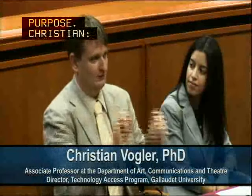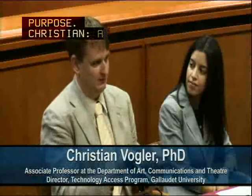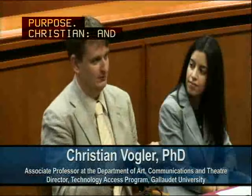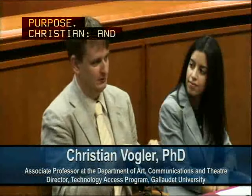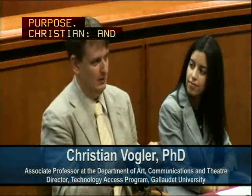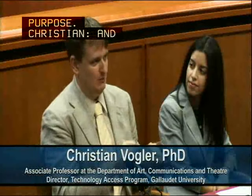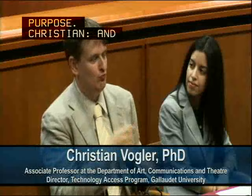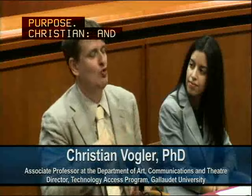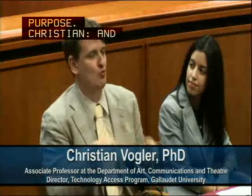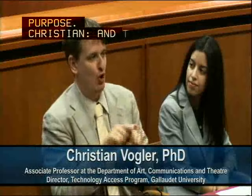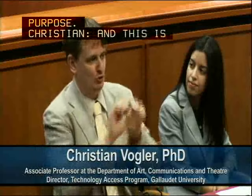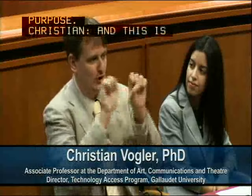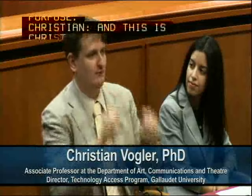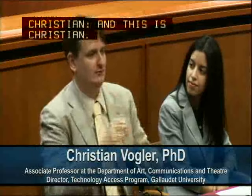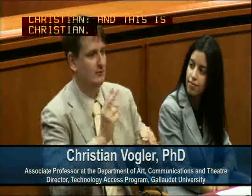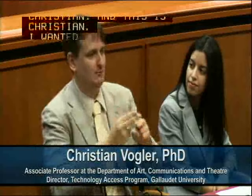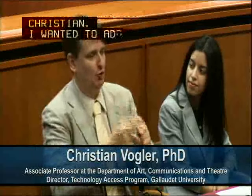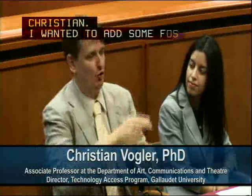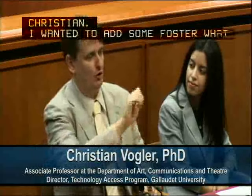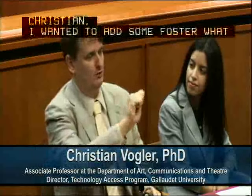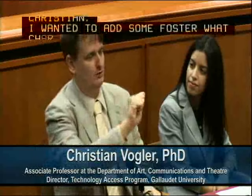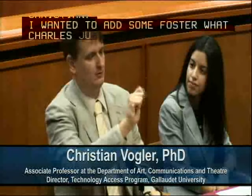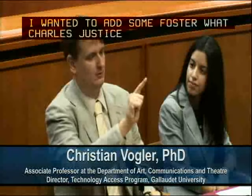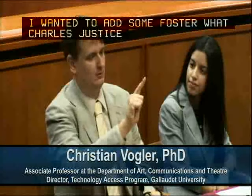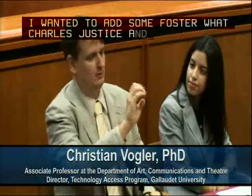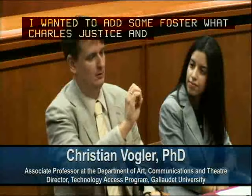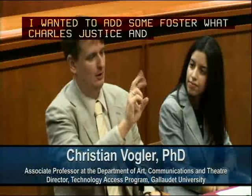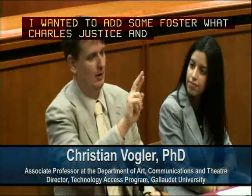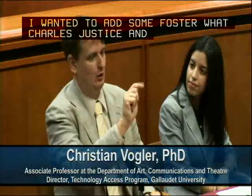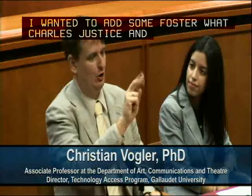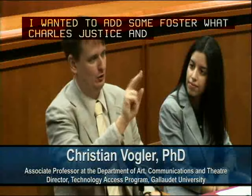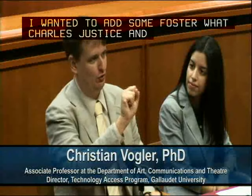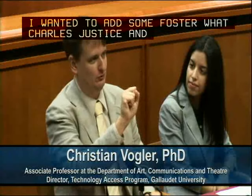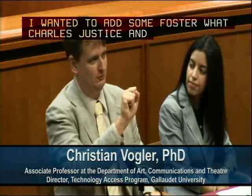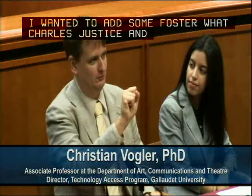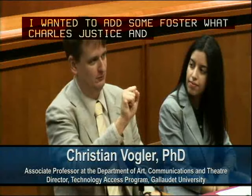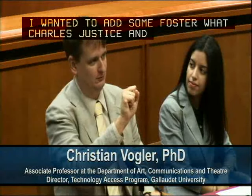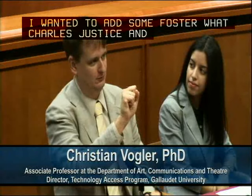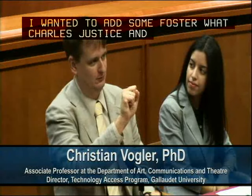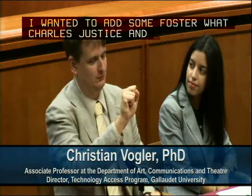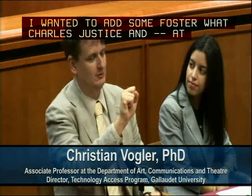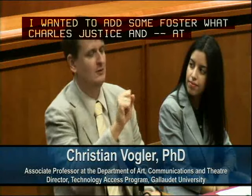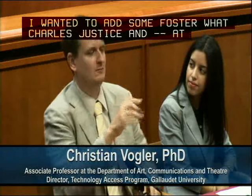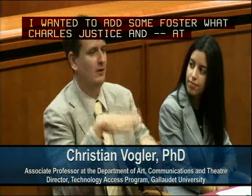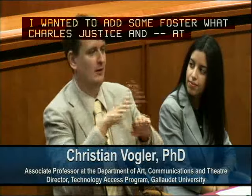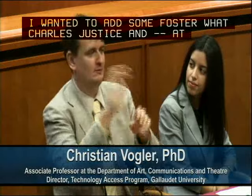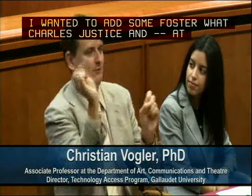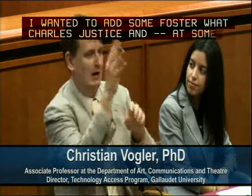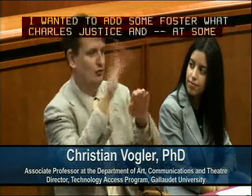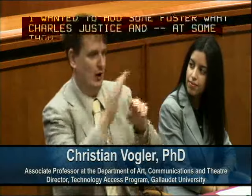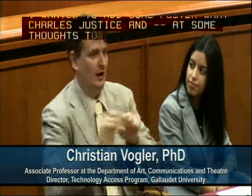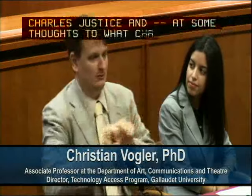own emergency communication system. We have a system called Alert Us,